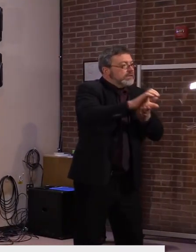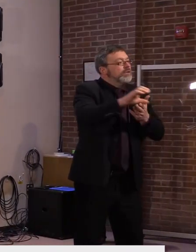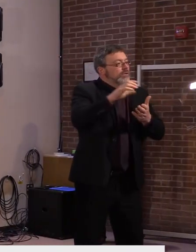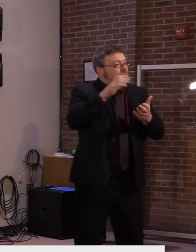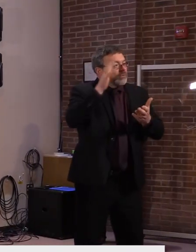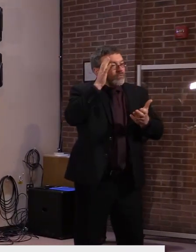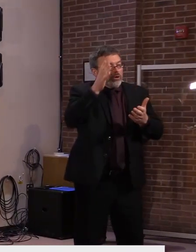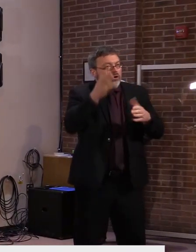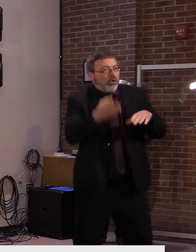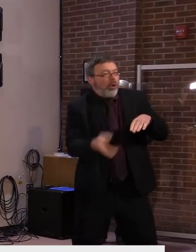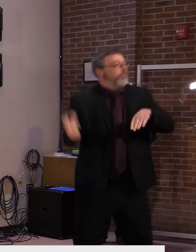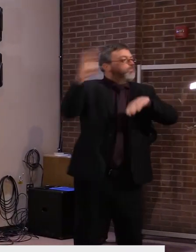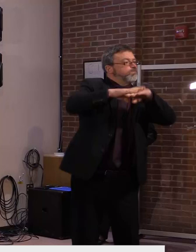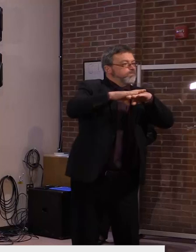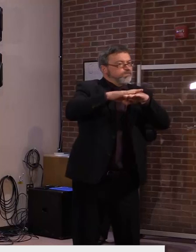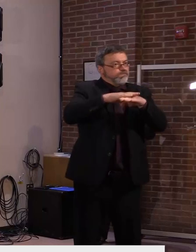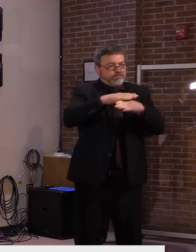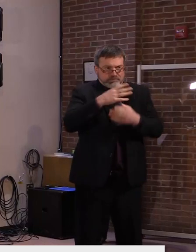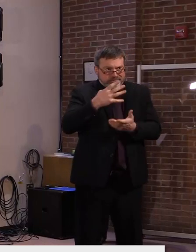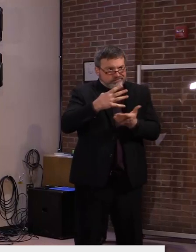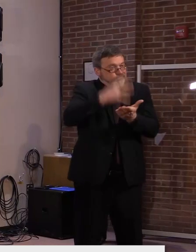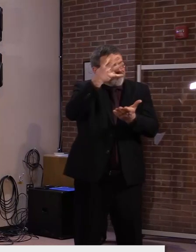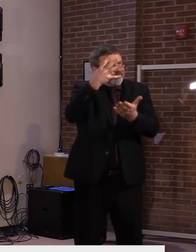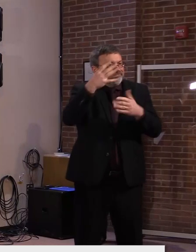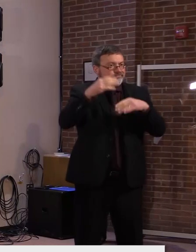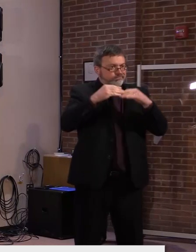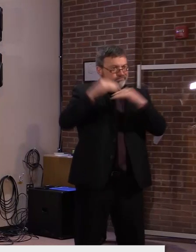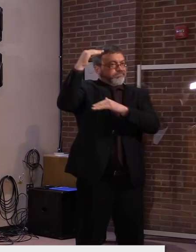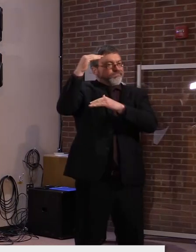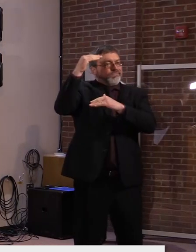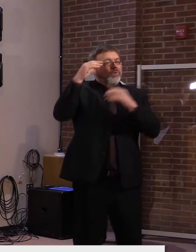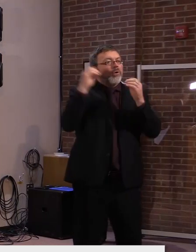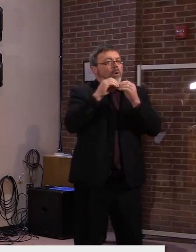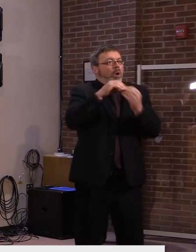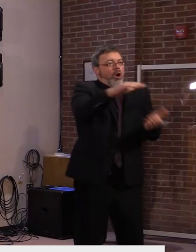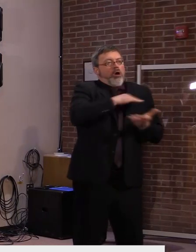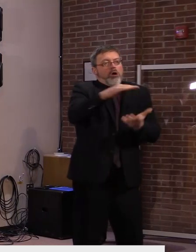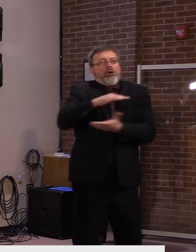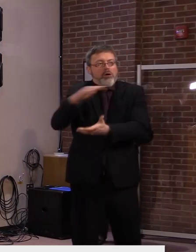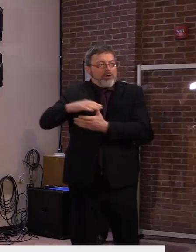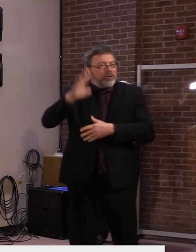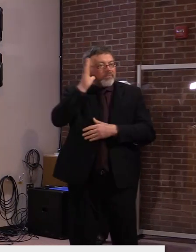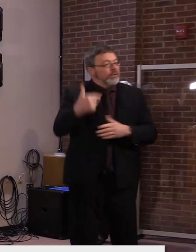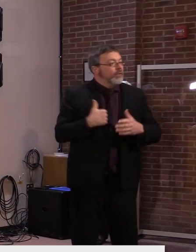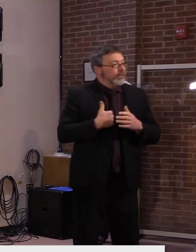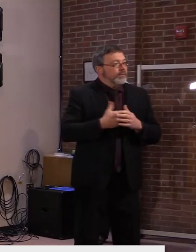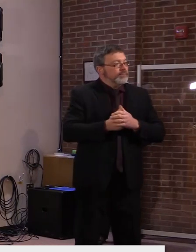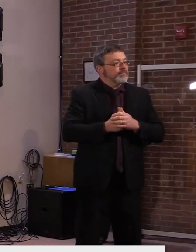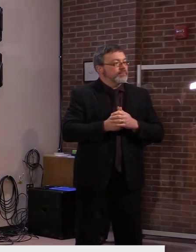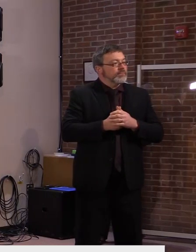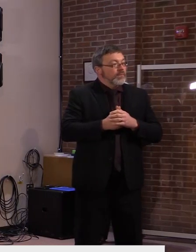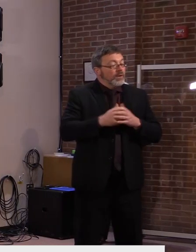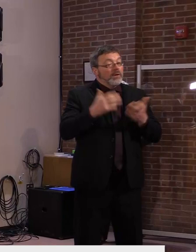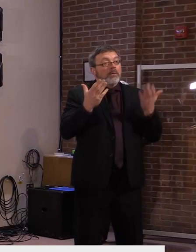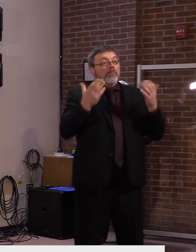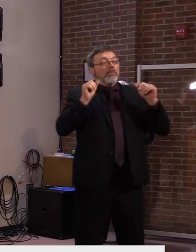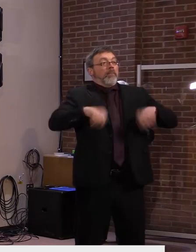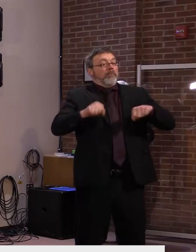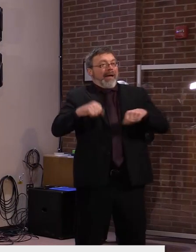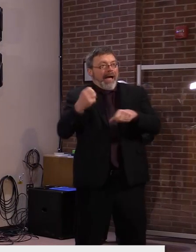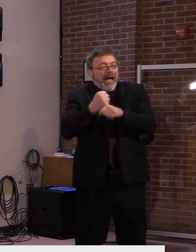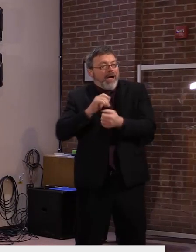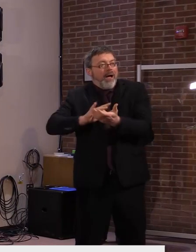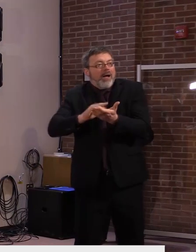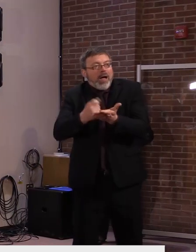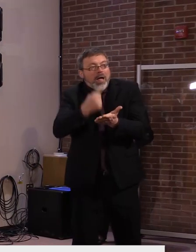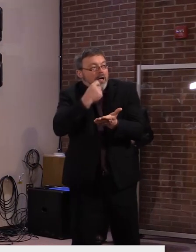December. They also reported that Merck and Pfizer antiviral pills could be approved by the FDA within the next couple